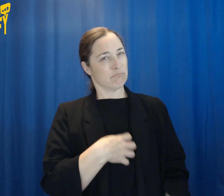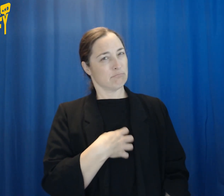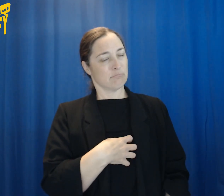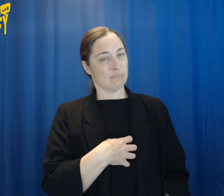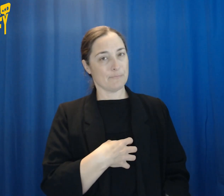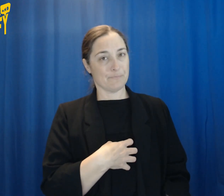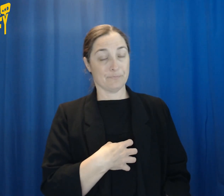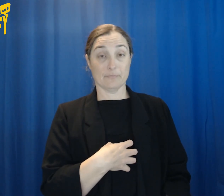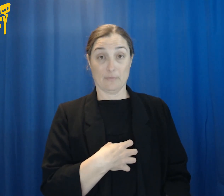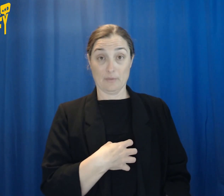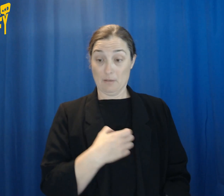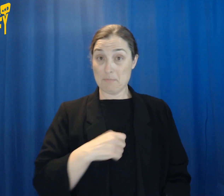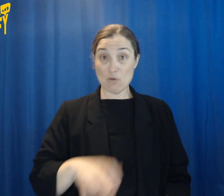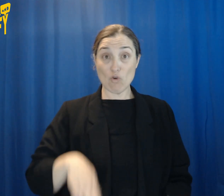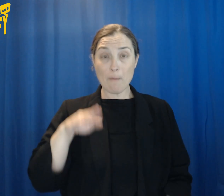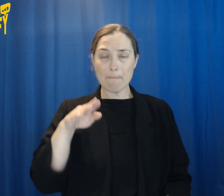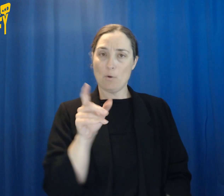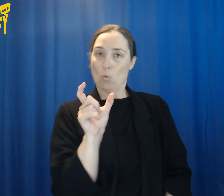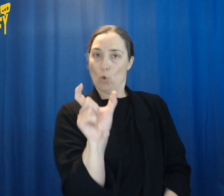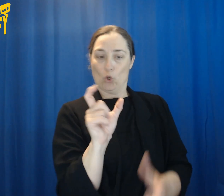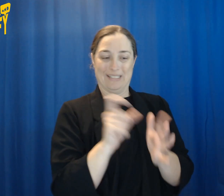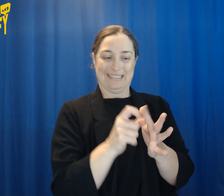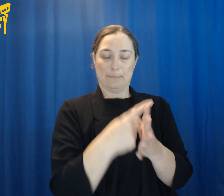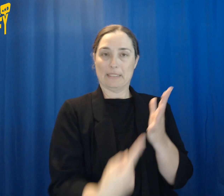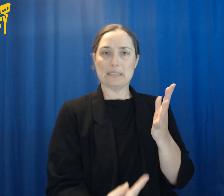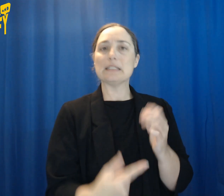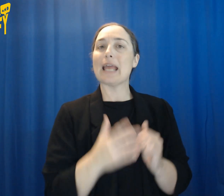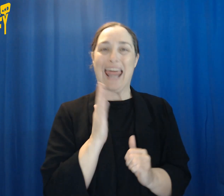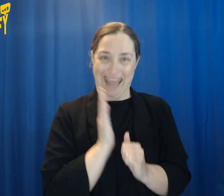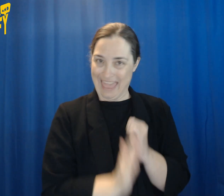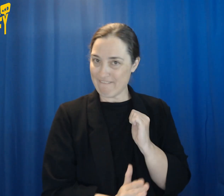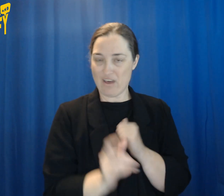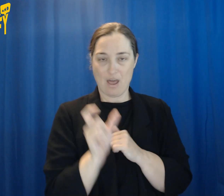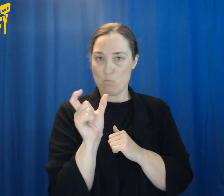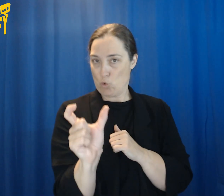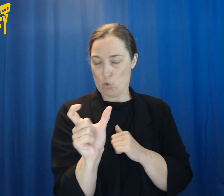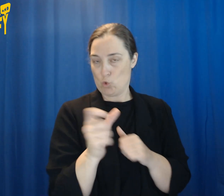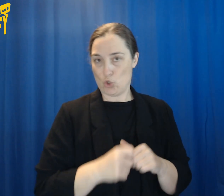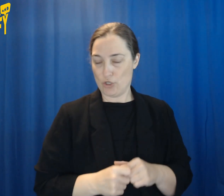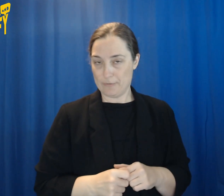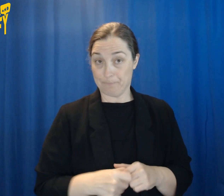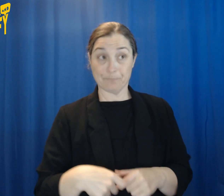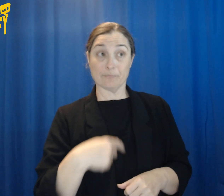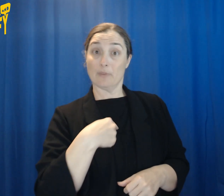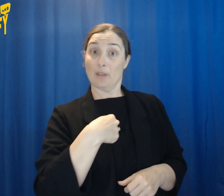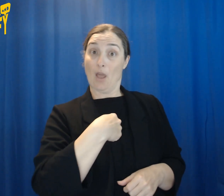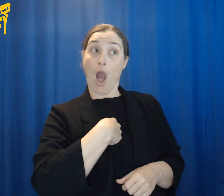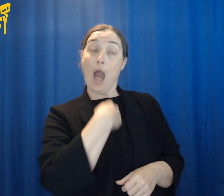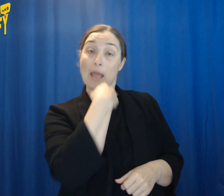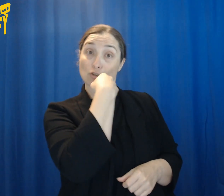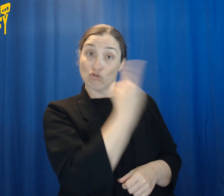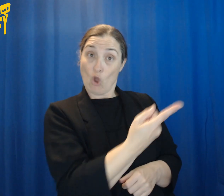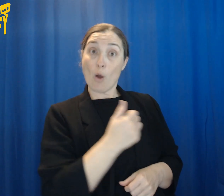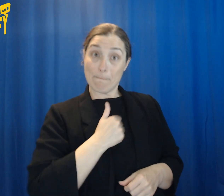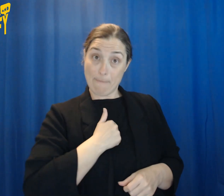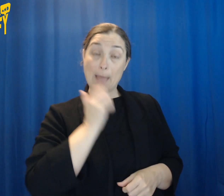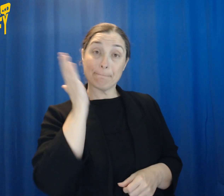was never even mentioned as a girl. And when I finally did mention to my mother, I think,